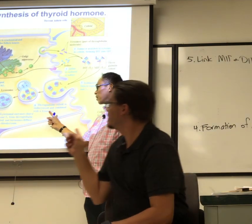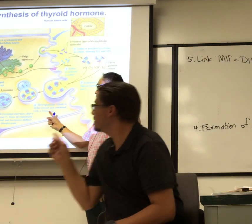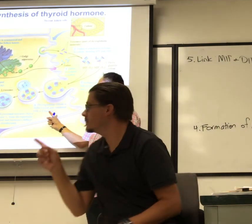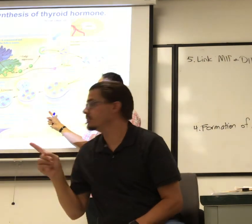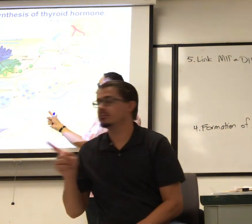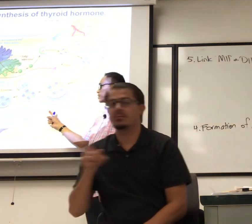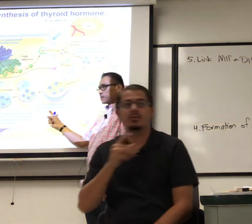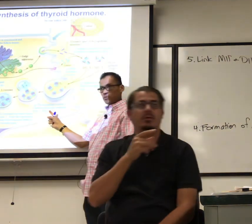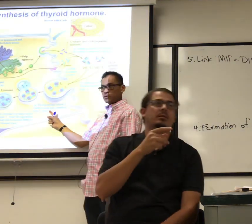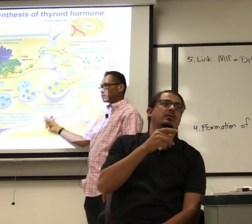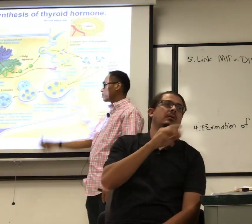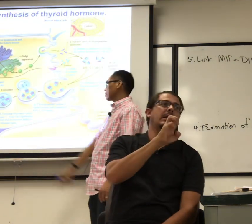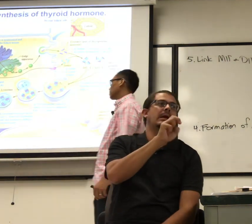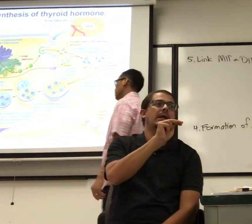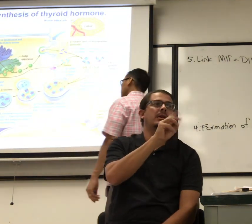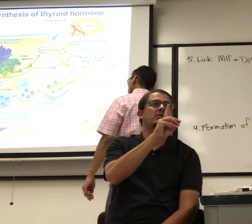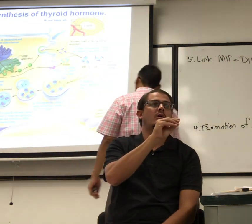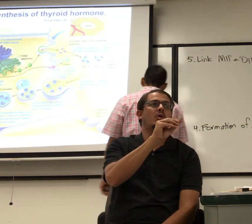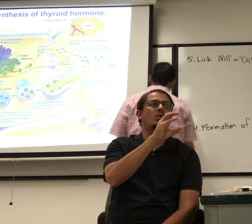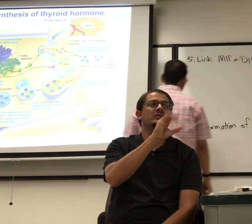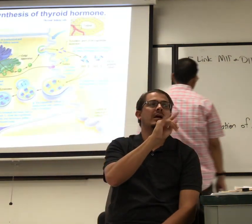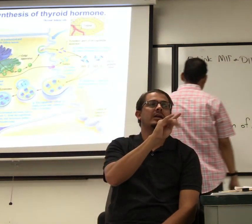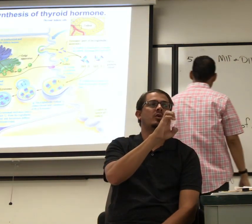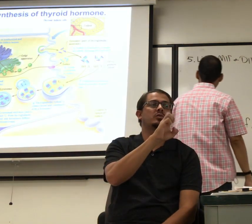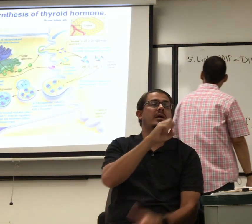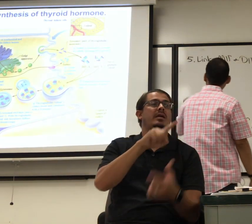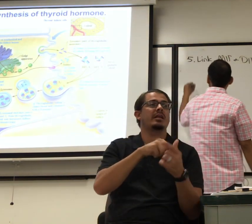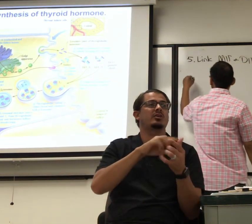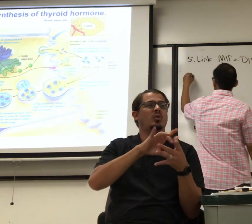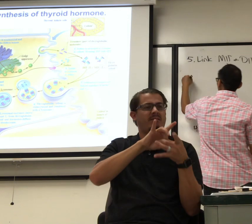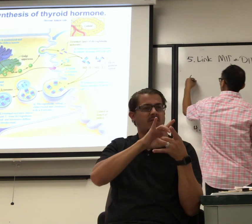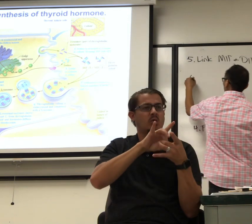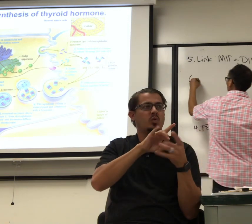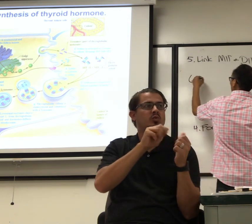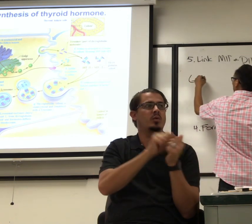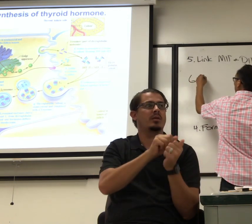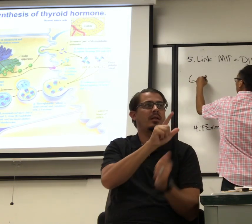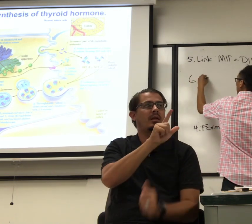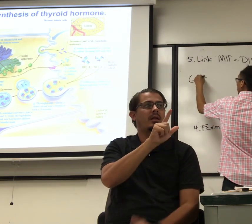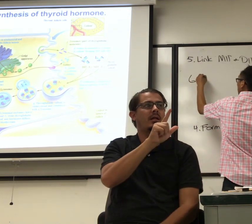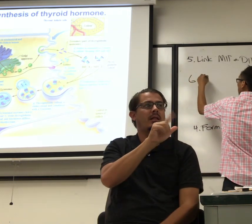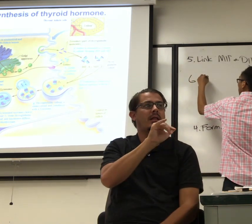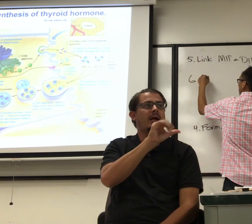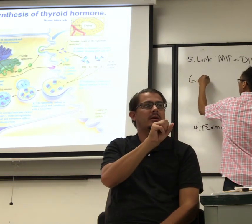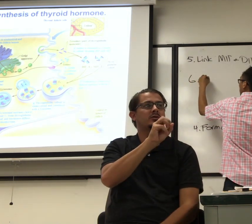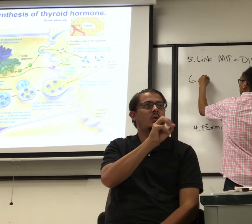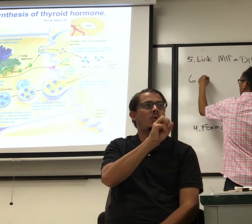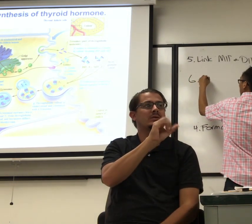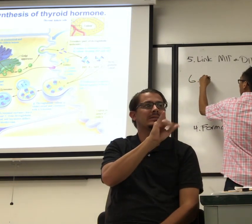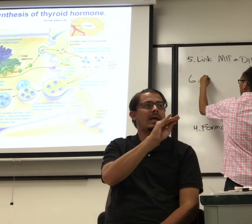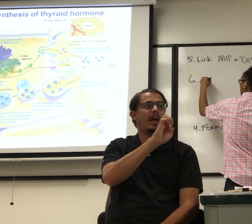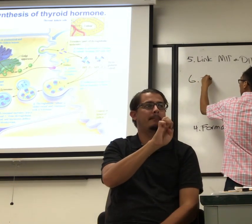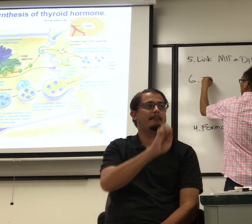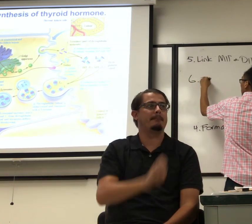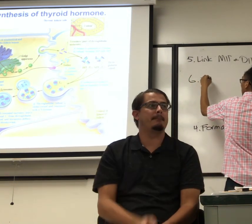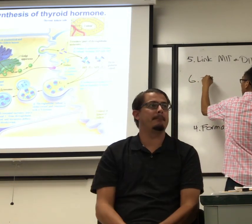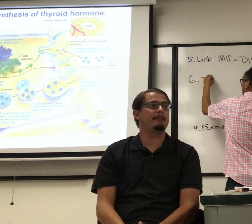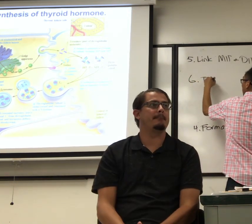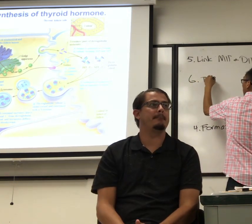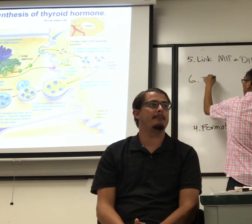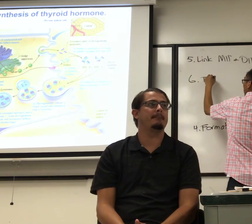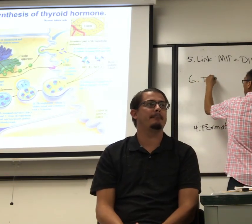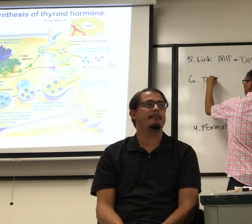tyrosines. And so that's step 6. Thyroglobulin, colloid, endocytosed. And you